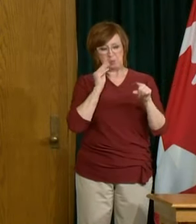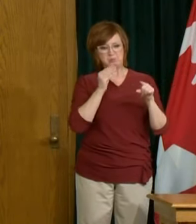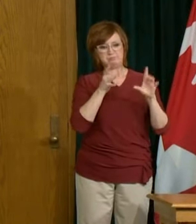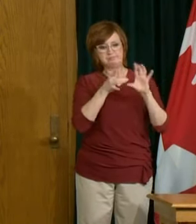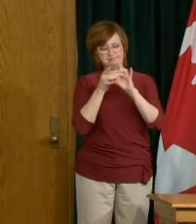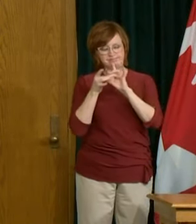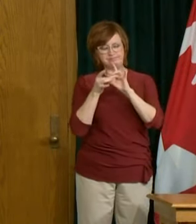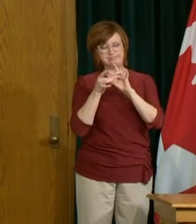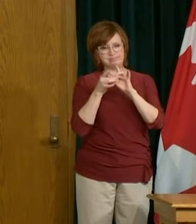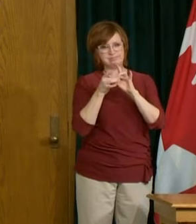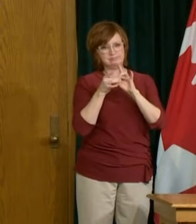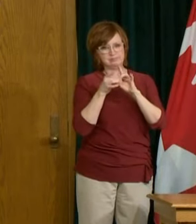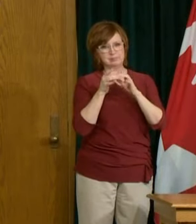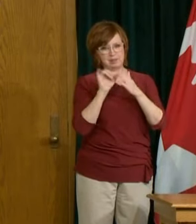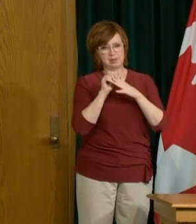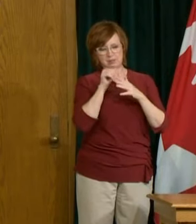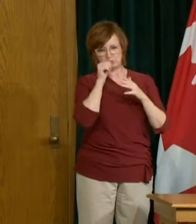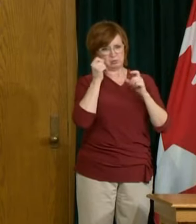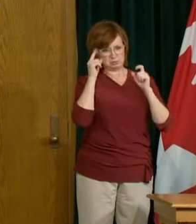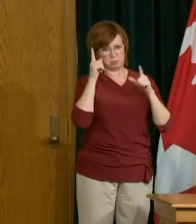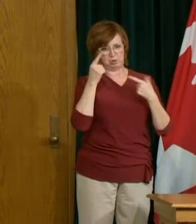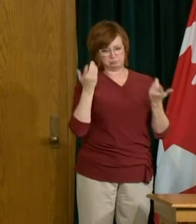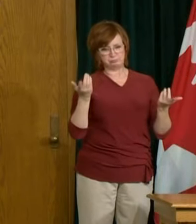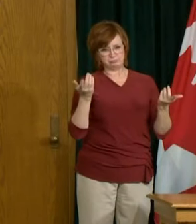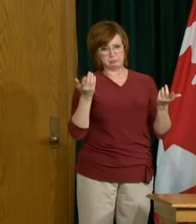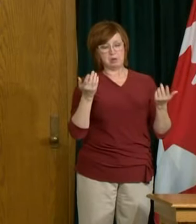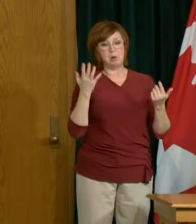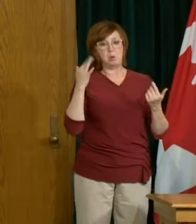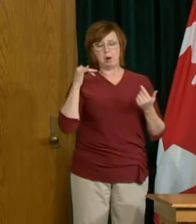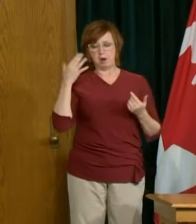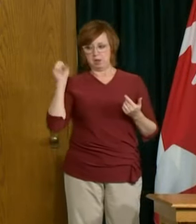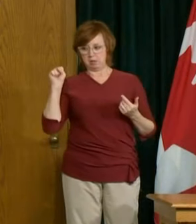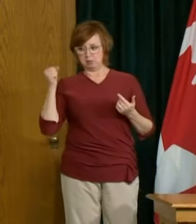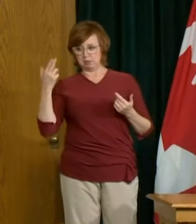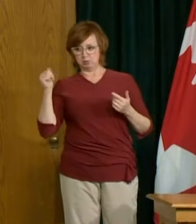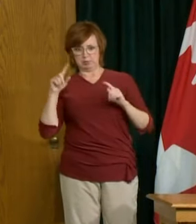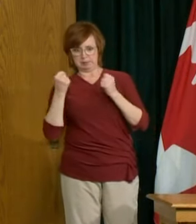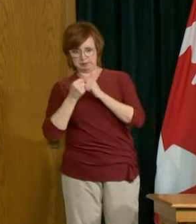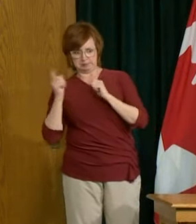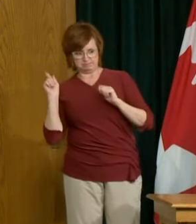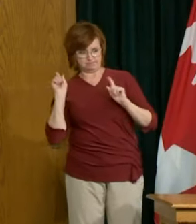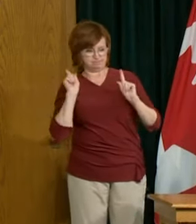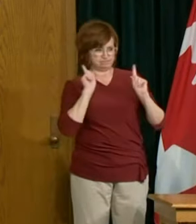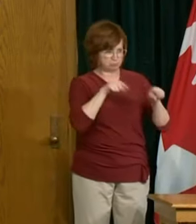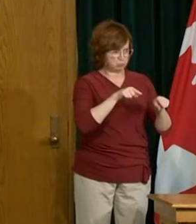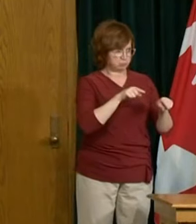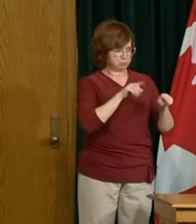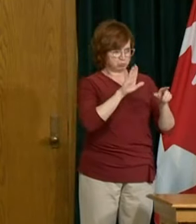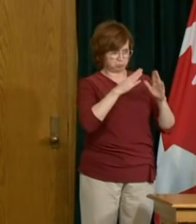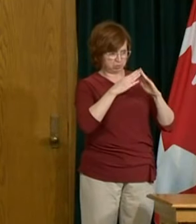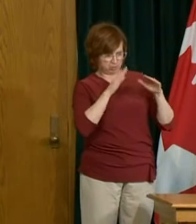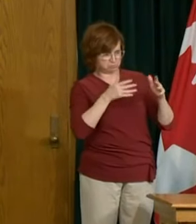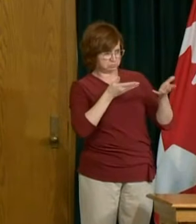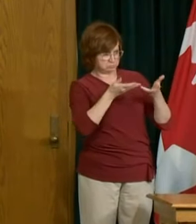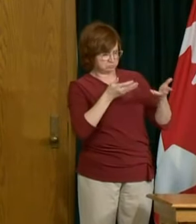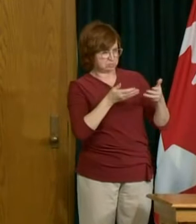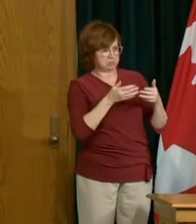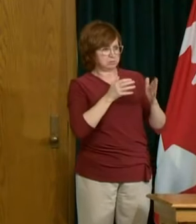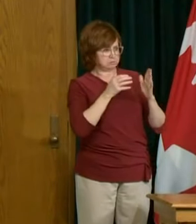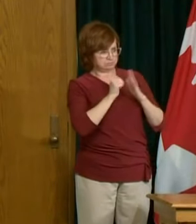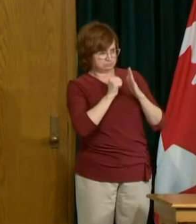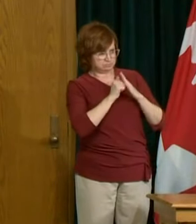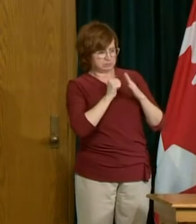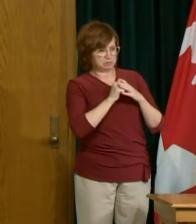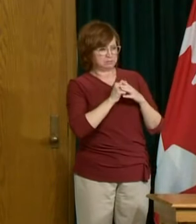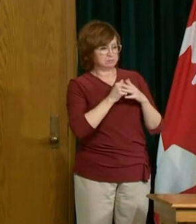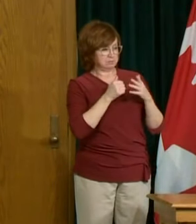go house to house and investigate, whenever there's a case, especially if there's crowding in the household setting, we do expect